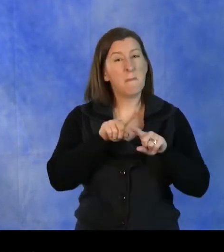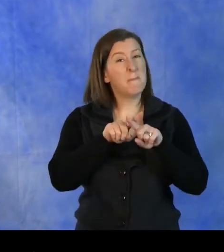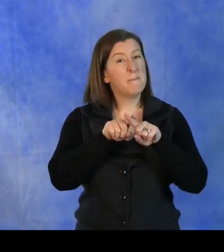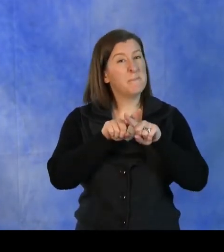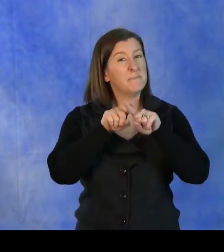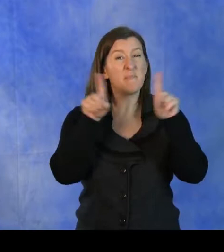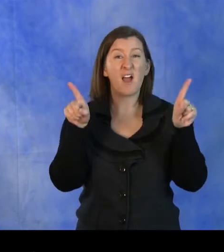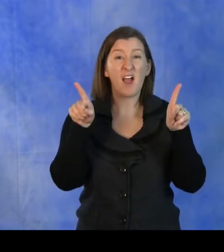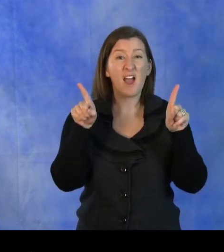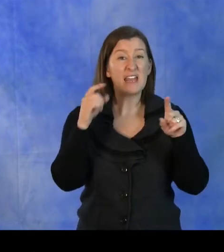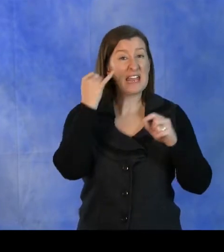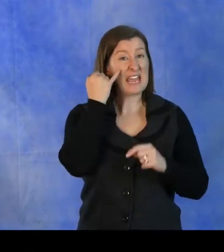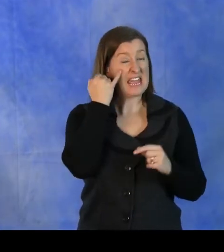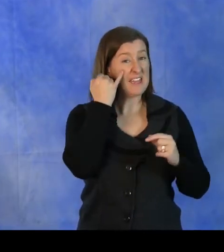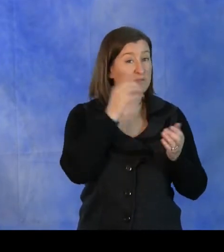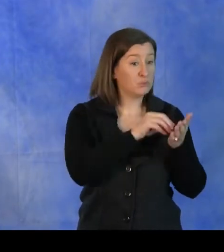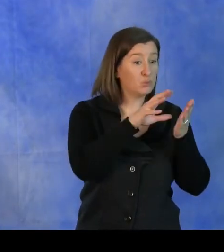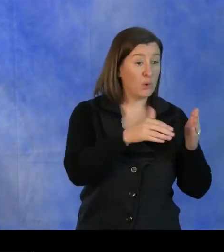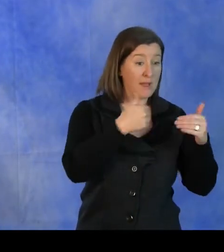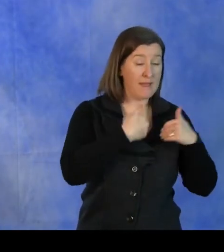difficulties.